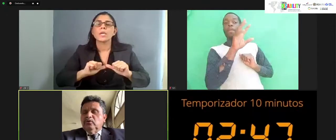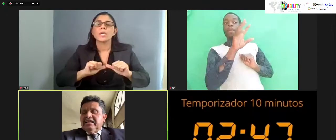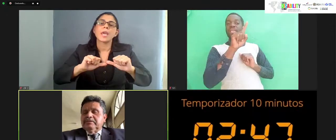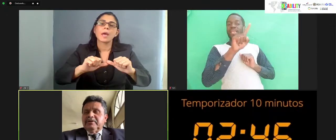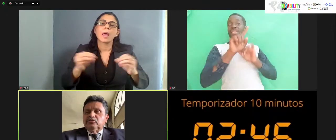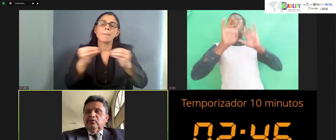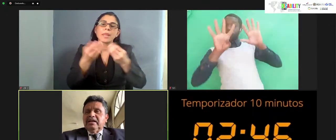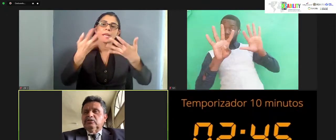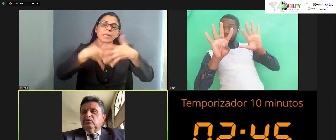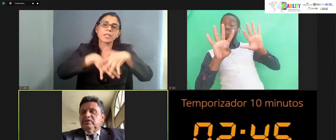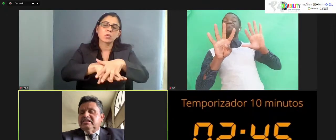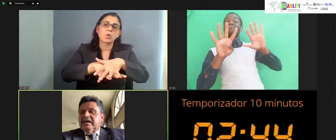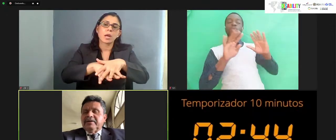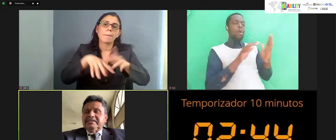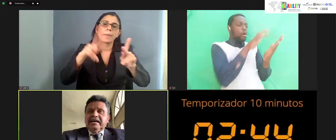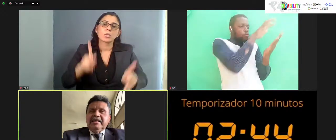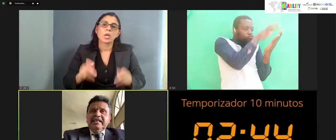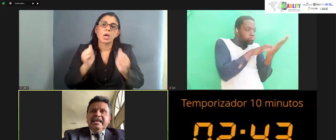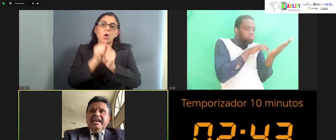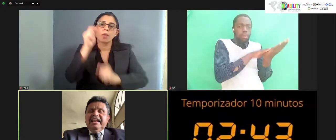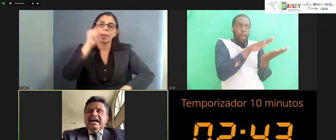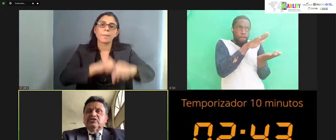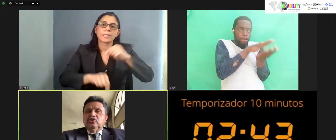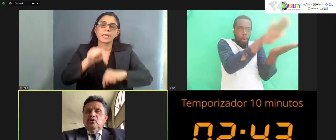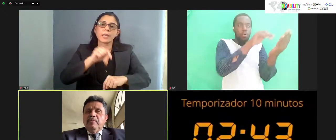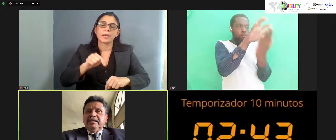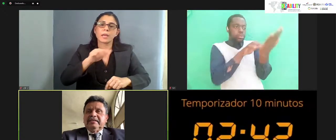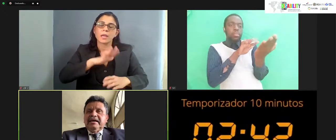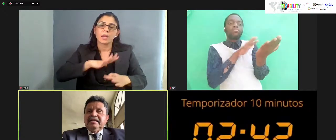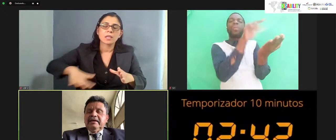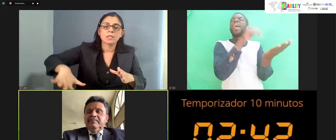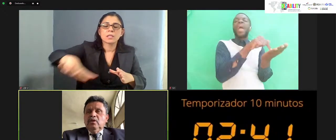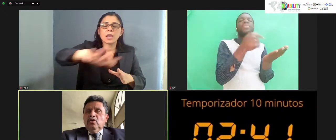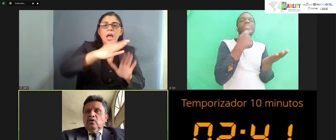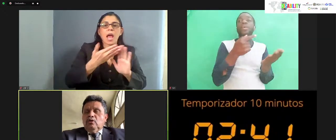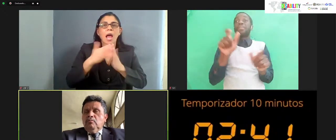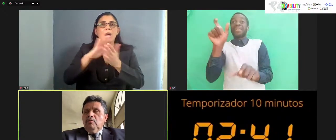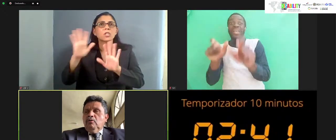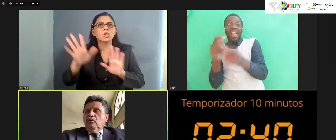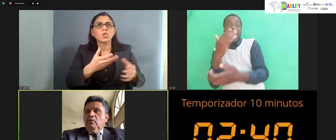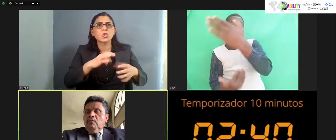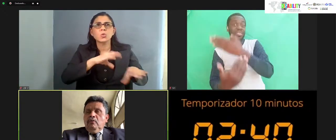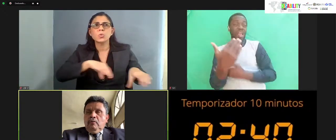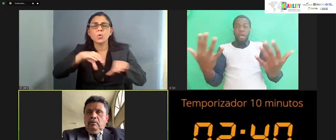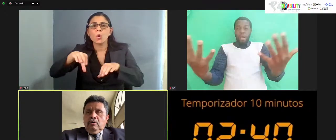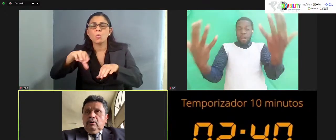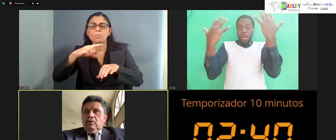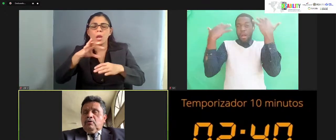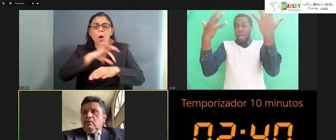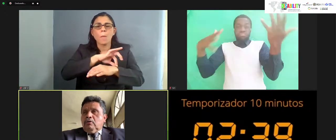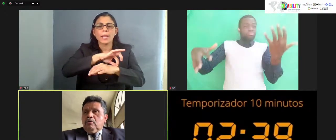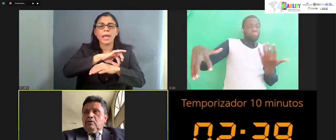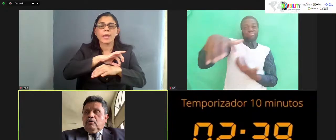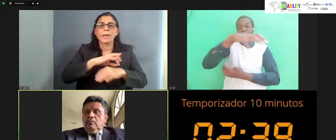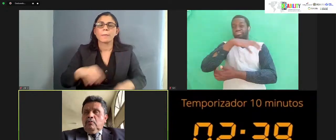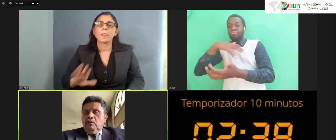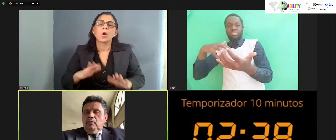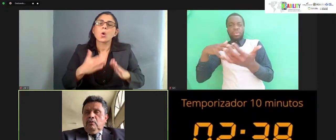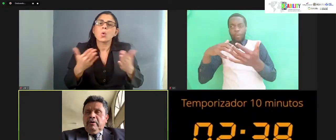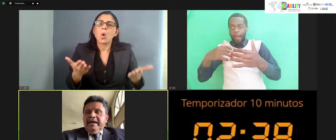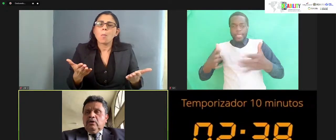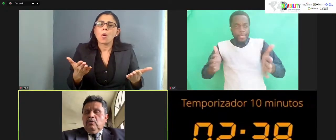they created guides for the inclusion of persons with disability humanitarian